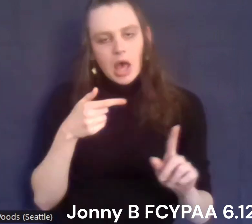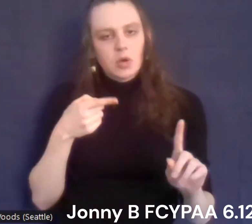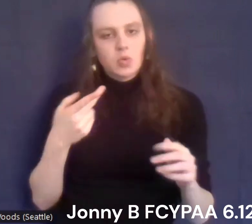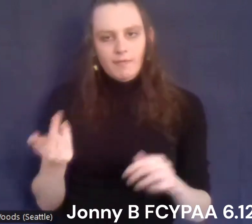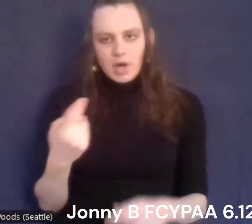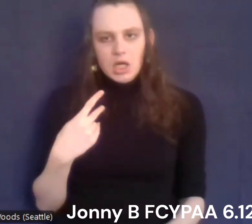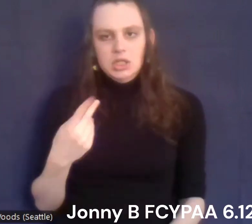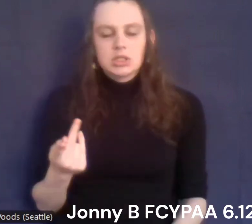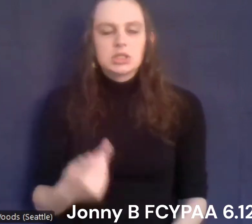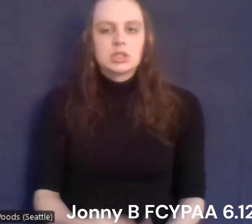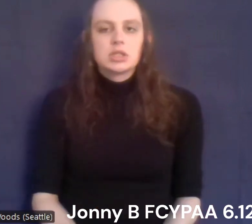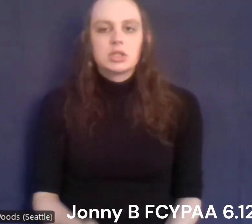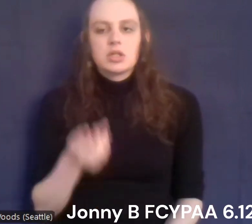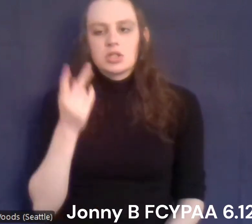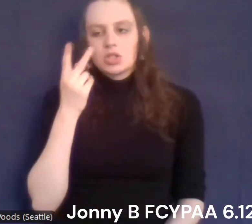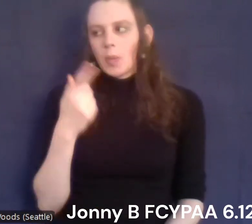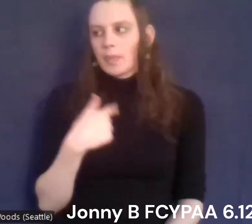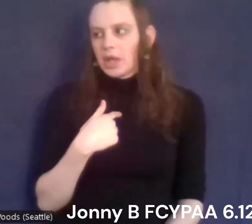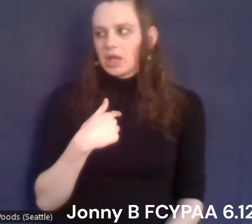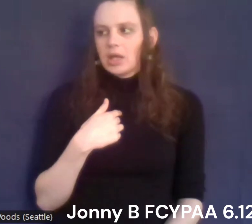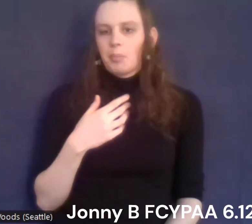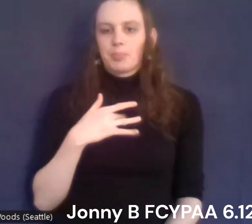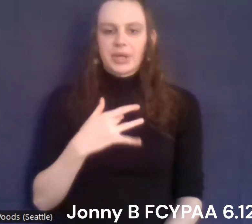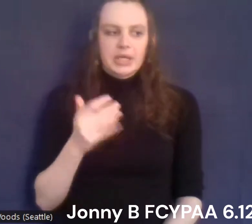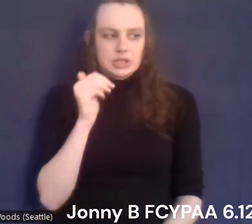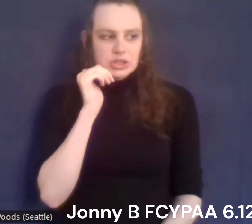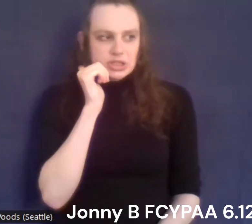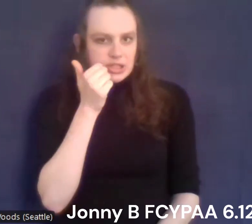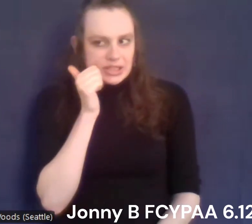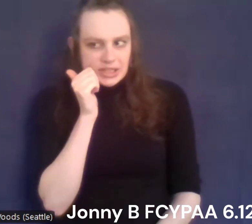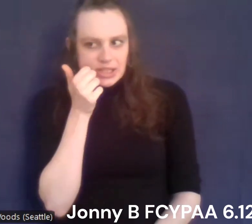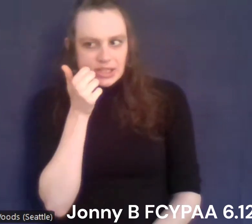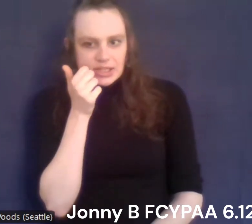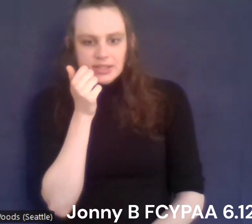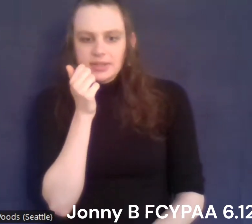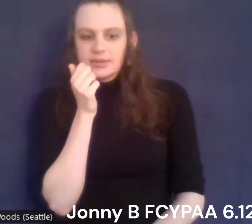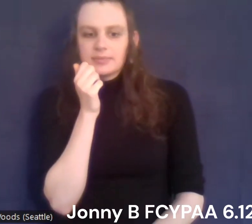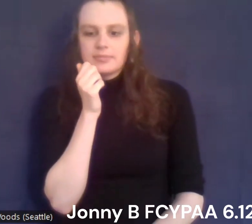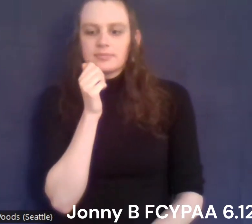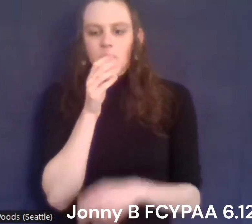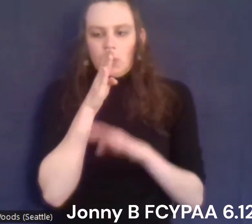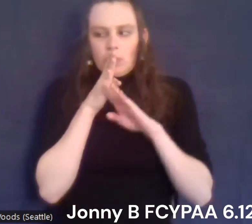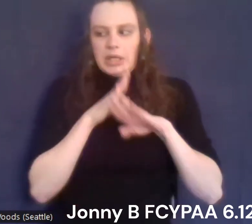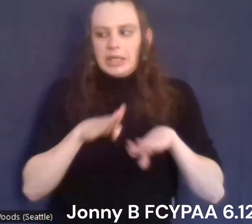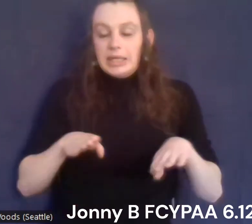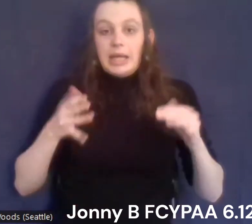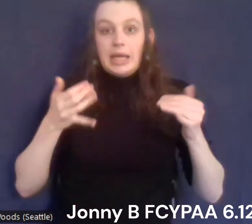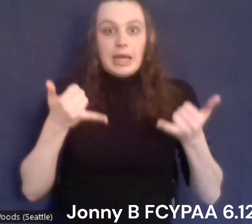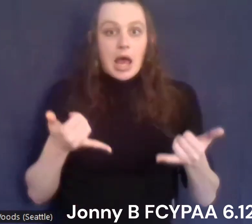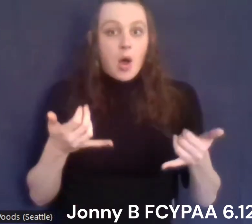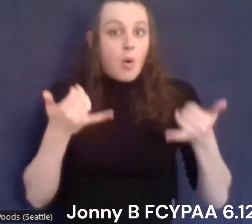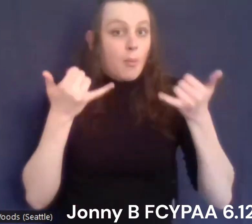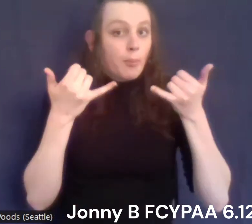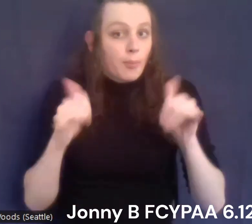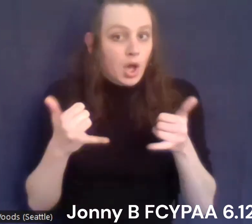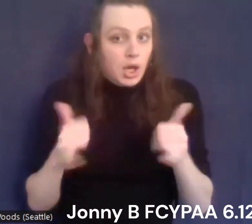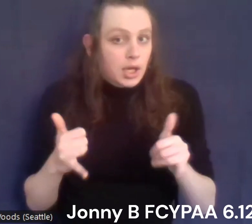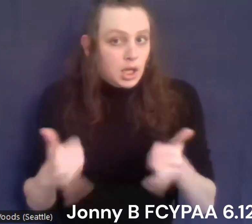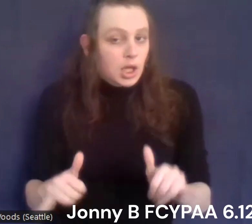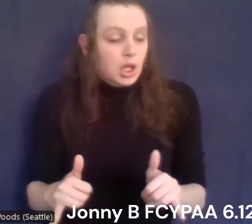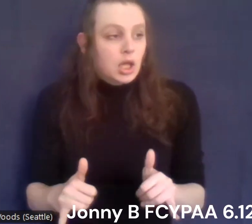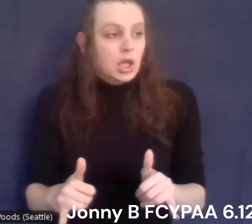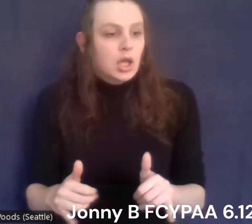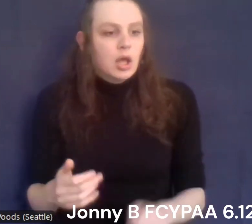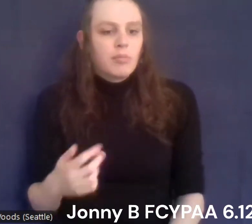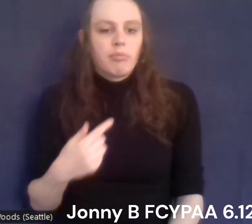had seen how I was just kind of this introverted kid who wouldn't really say anything to you. And now all of a sudden, here I am, being